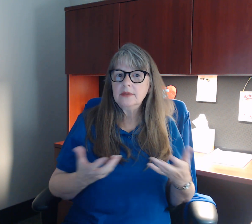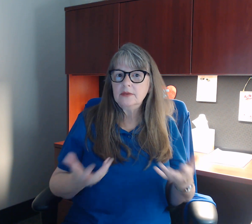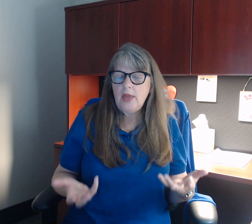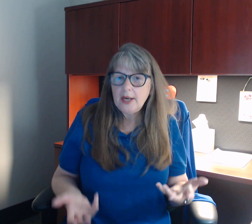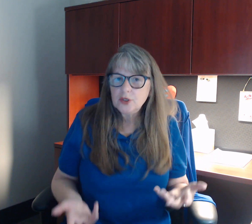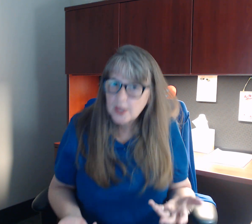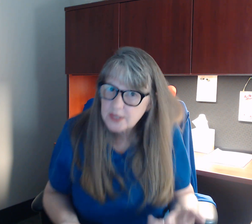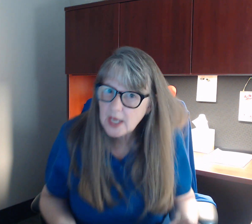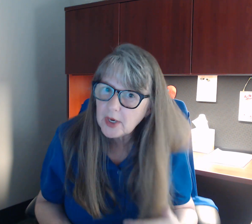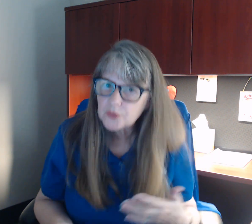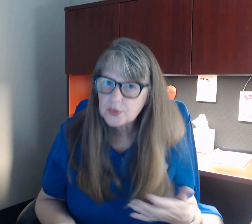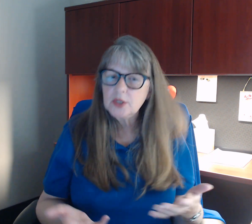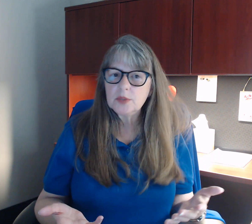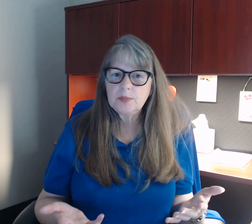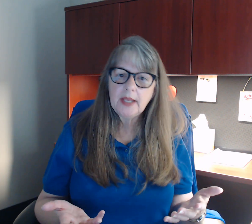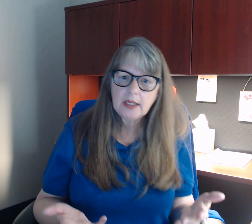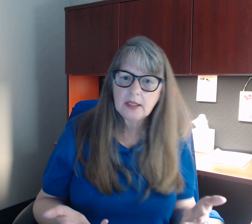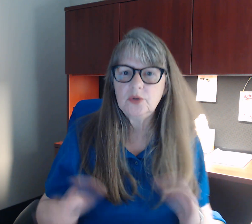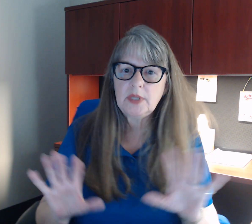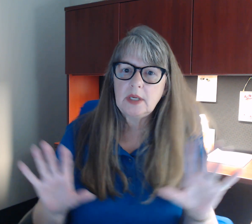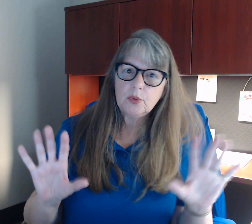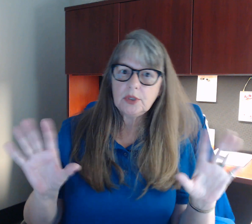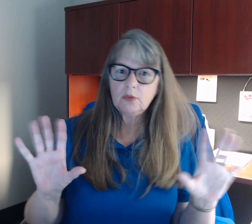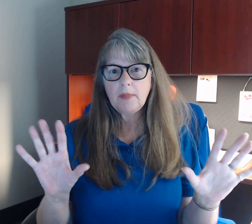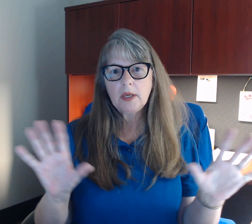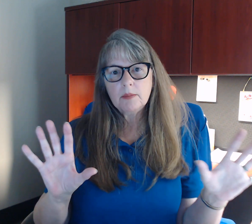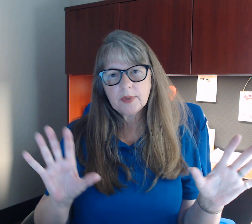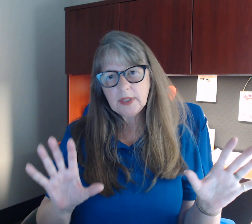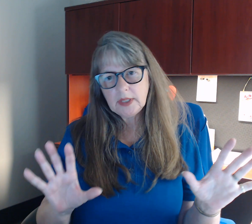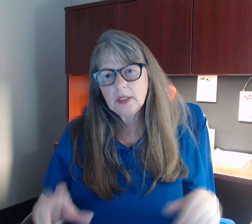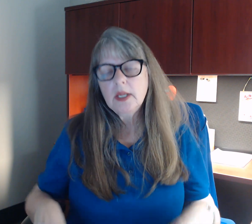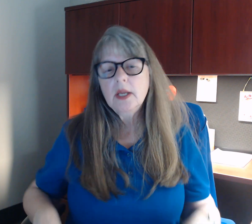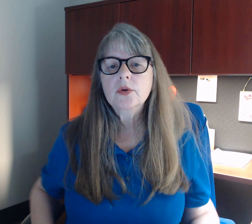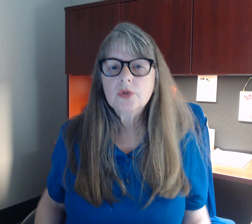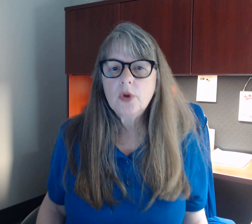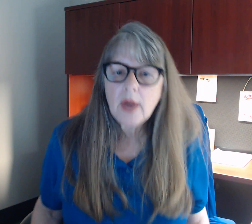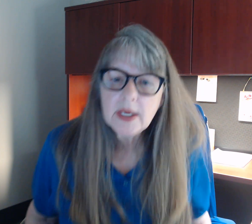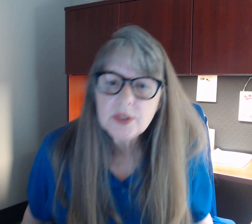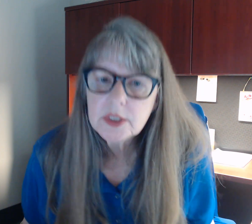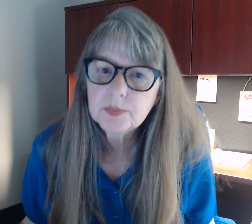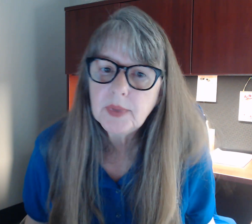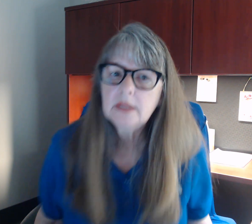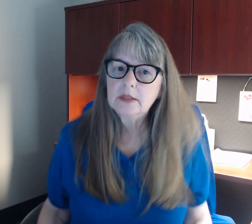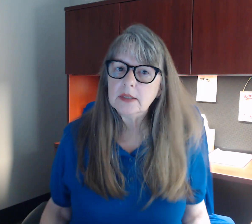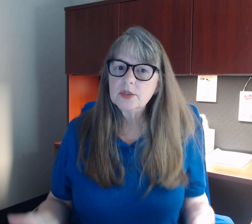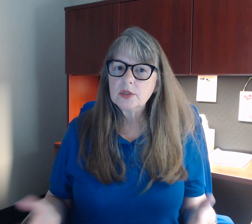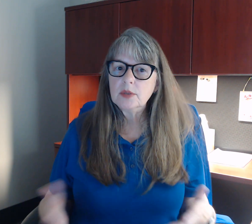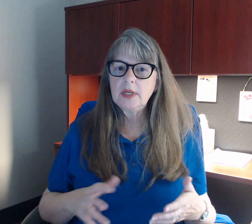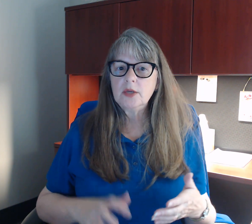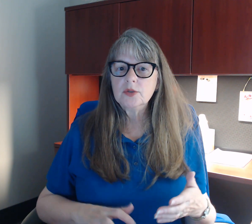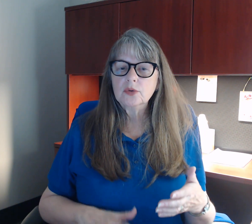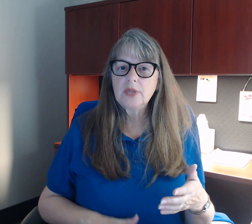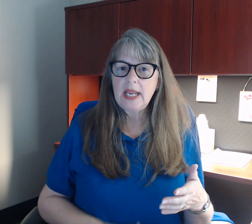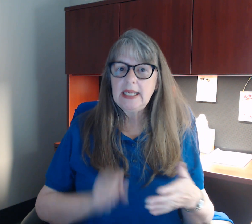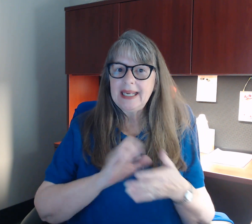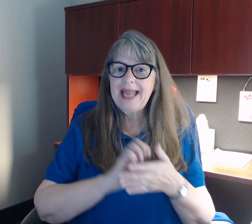I had to do that sign, but I also had to explain, because she was like, abortion? No, I'm not aborting it. So I had to explain that that's because they're taking it